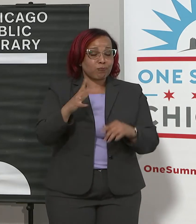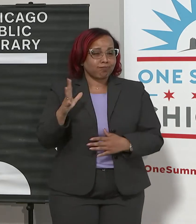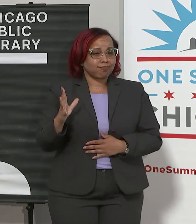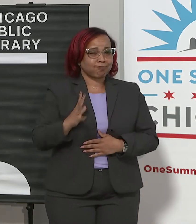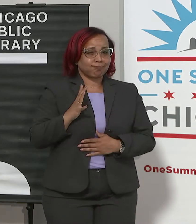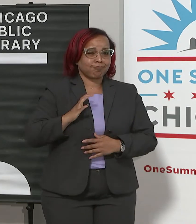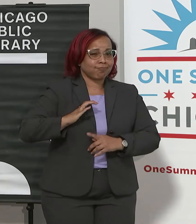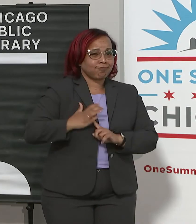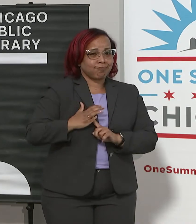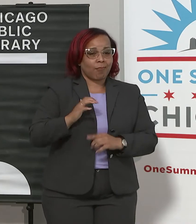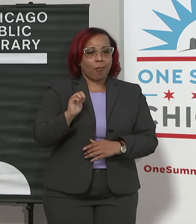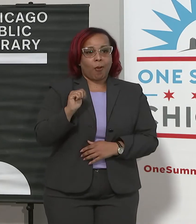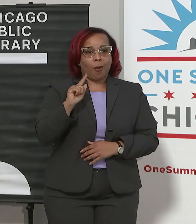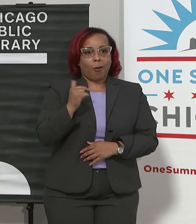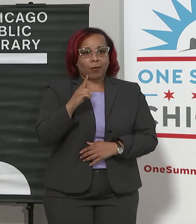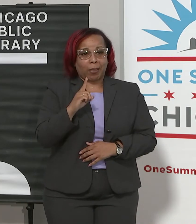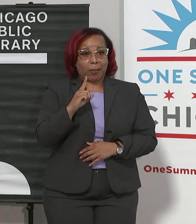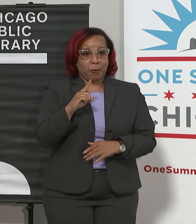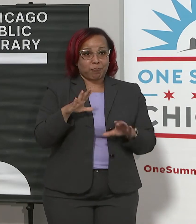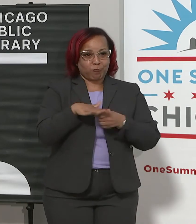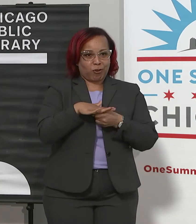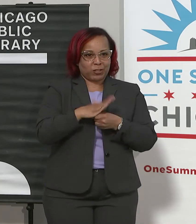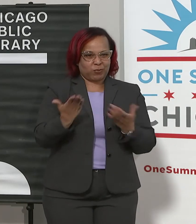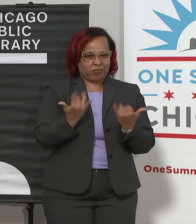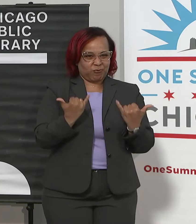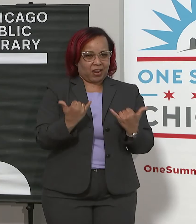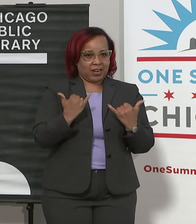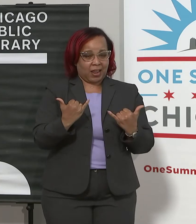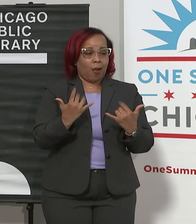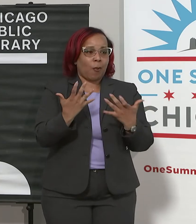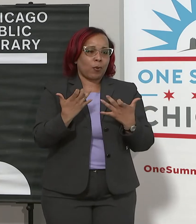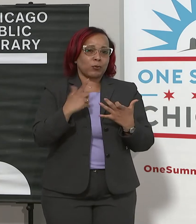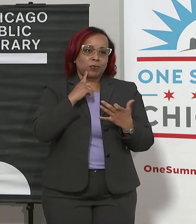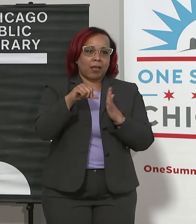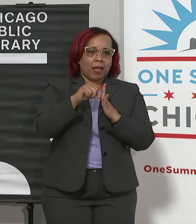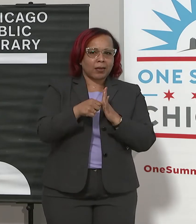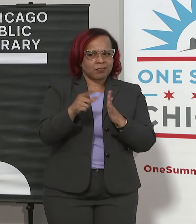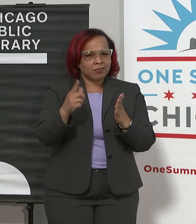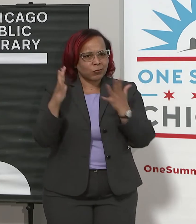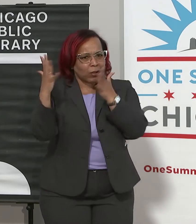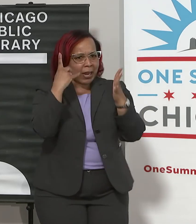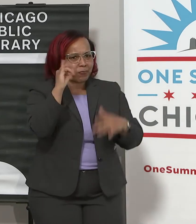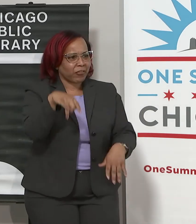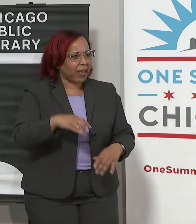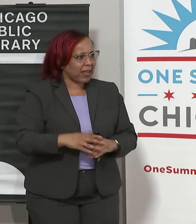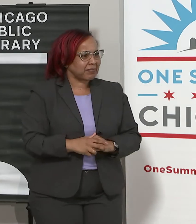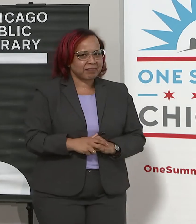state-of-the-art Altgeld branch we're in right now, which I want to especially highlight. You can clap for that.